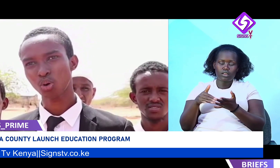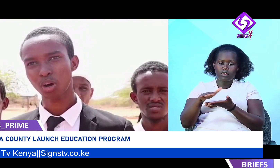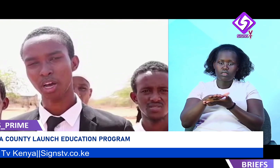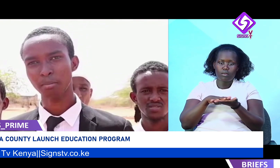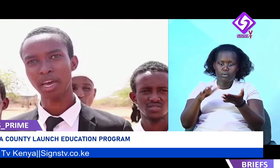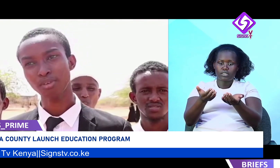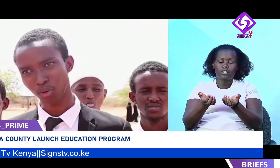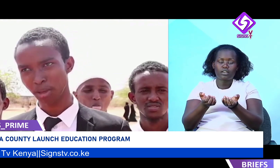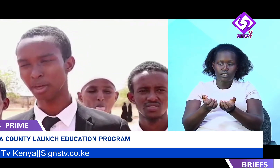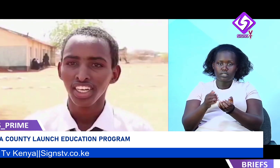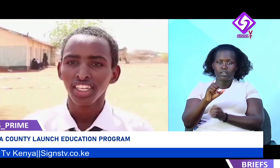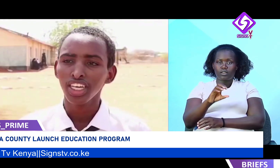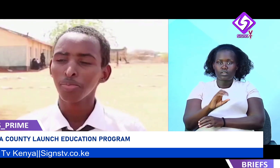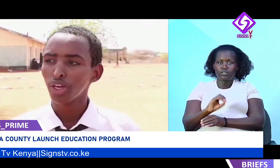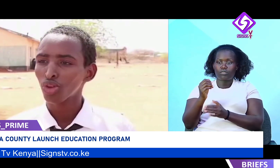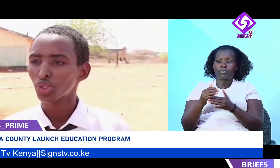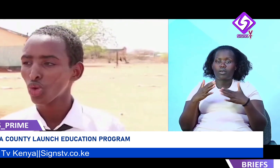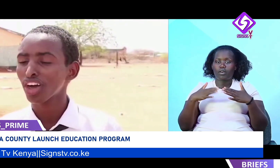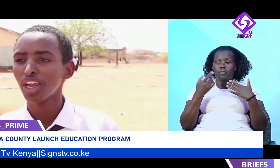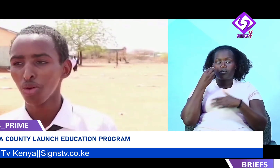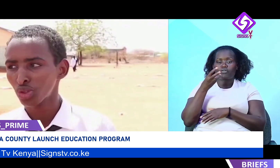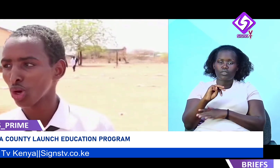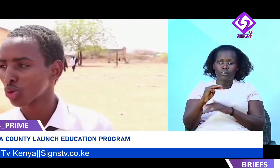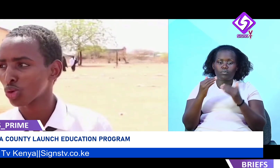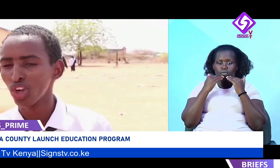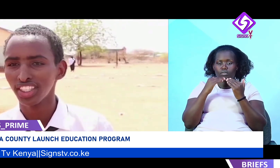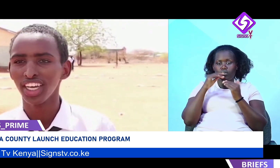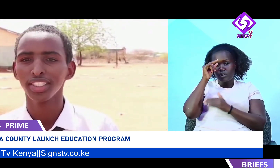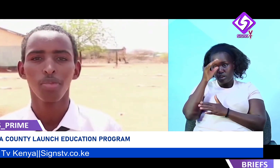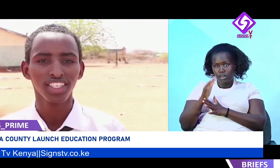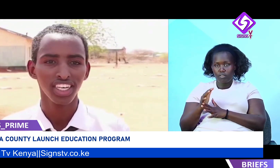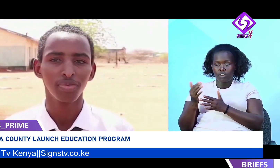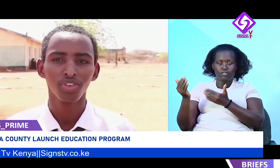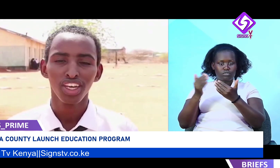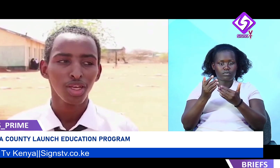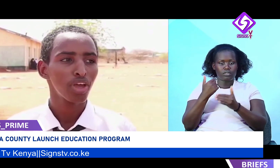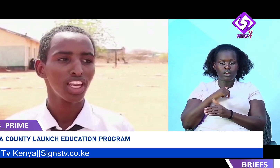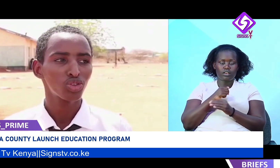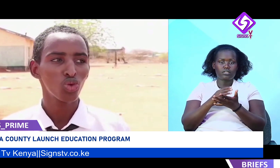so heavy for them. Pia tunashukuru gavana wetu kwa kutuletea hizi bazari. Mbeleni tulikuwa